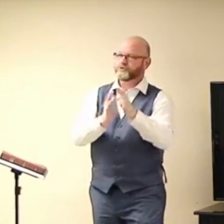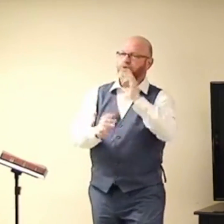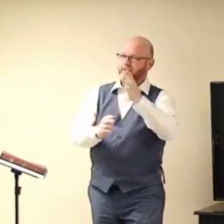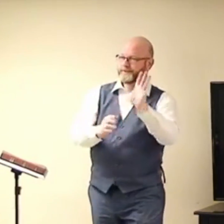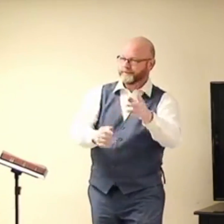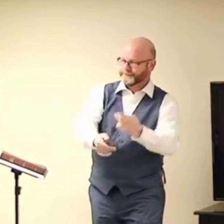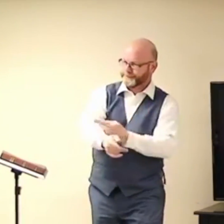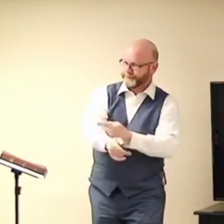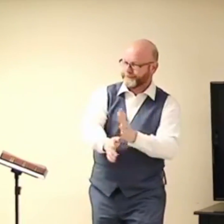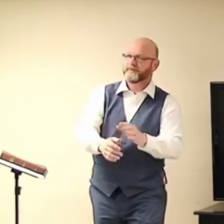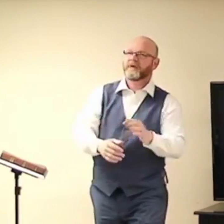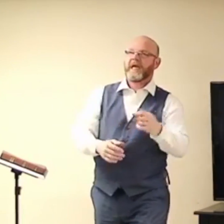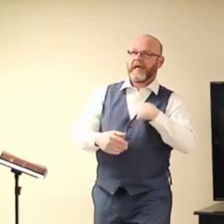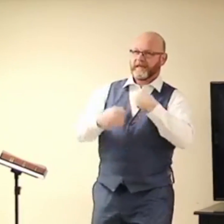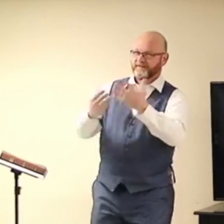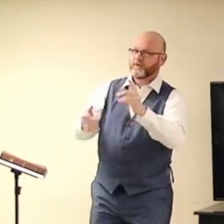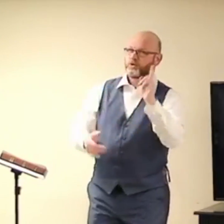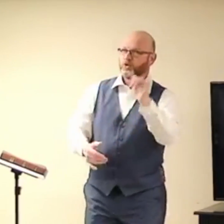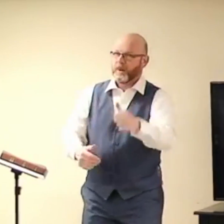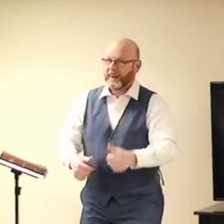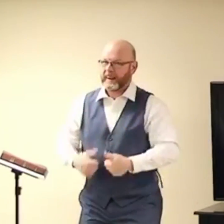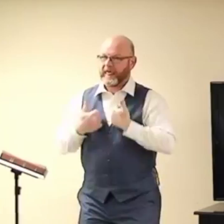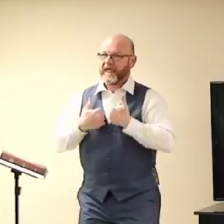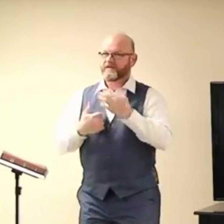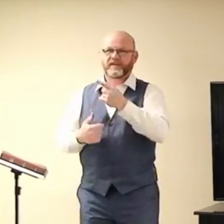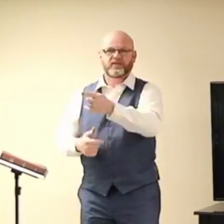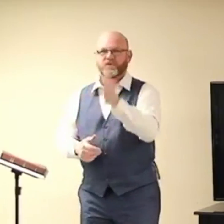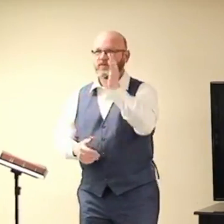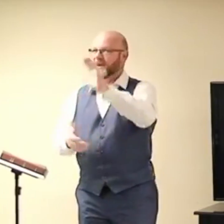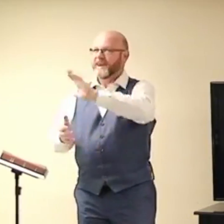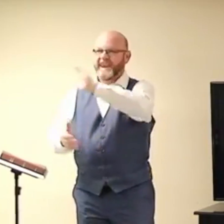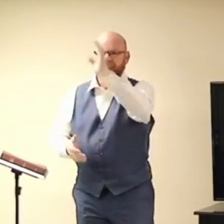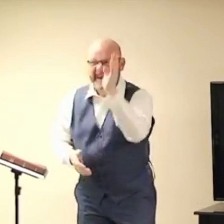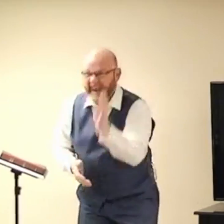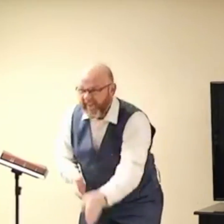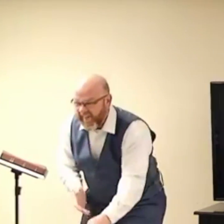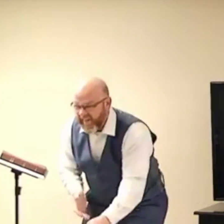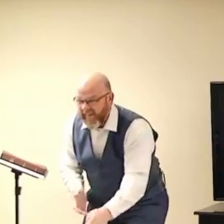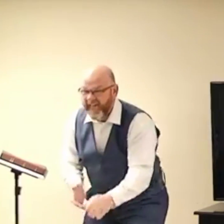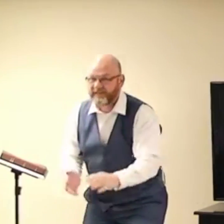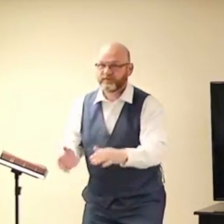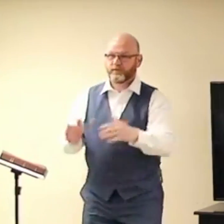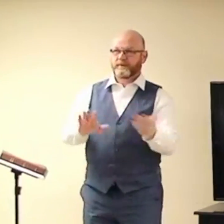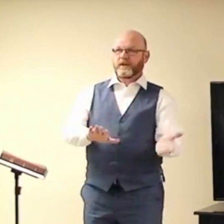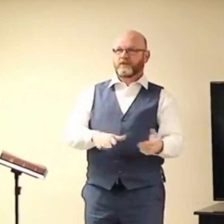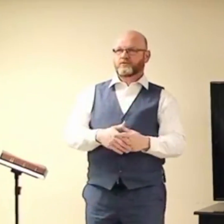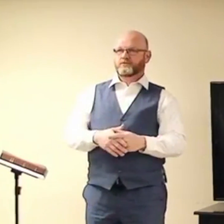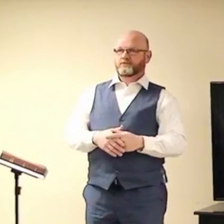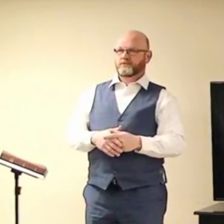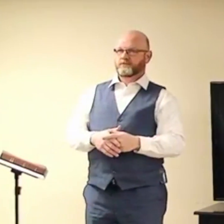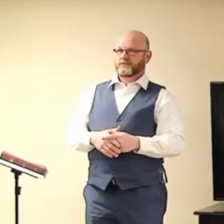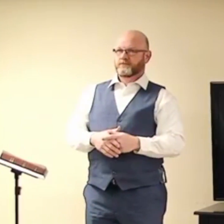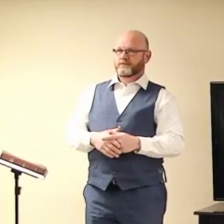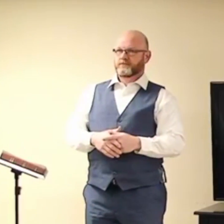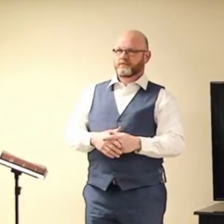Christ said, I give them eternal life, and they shall never perish.